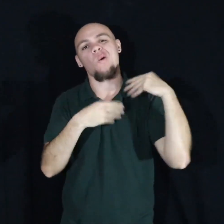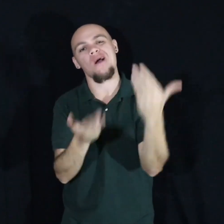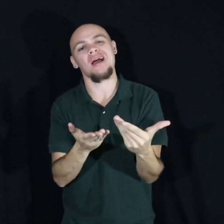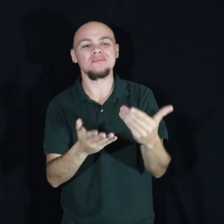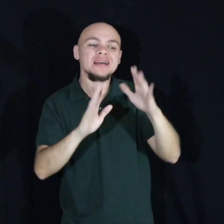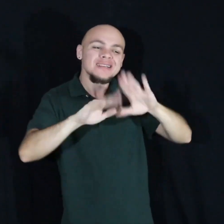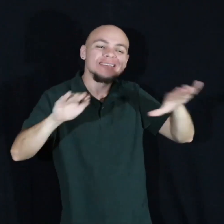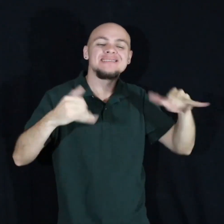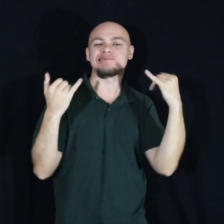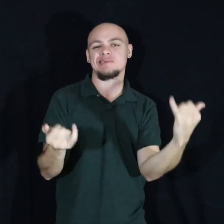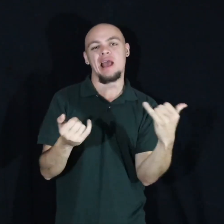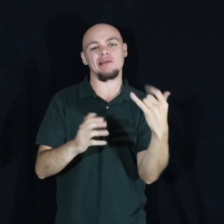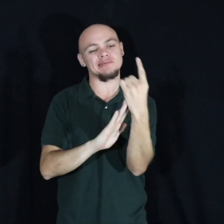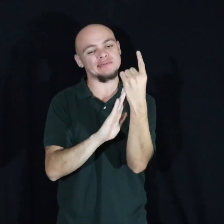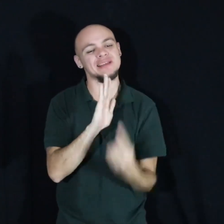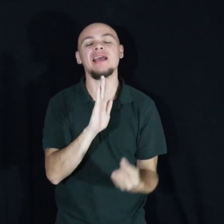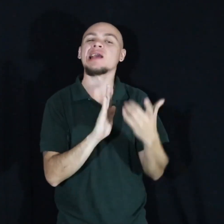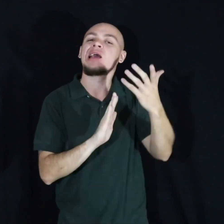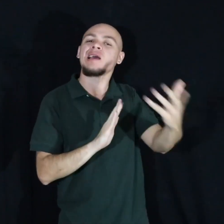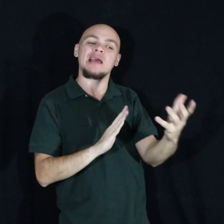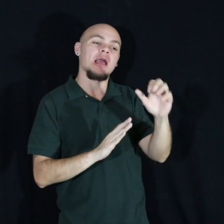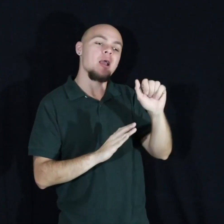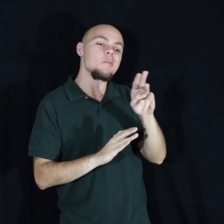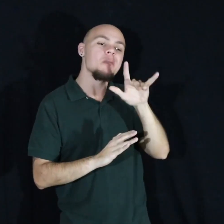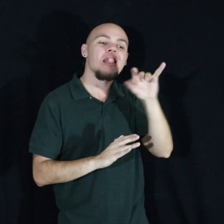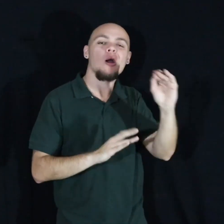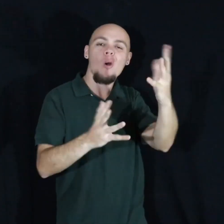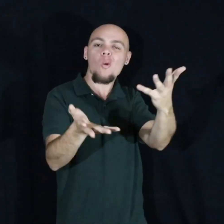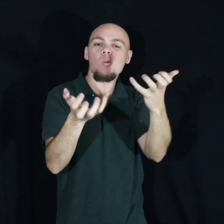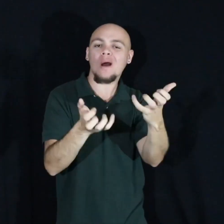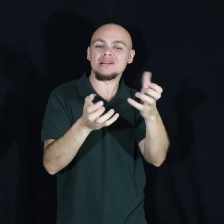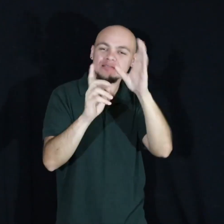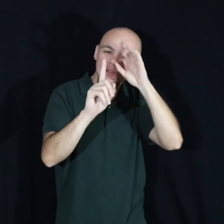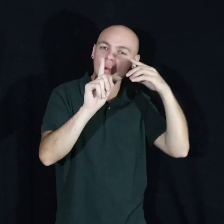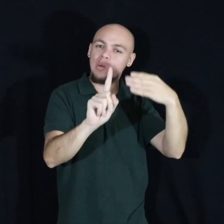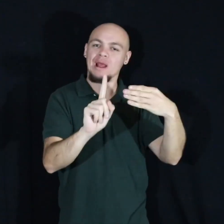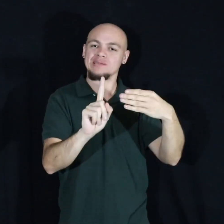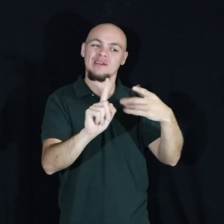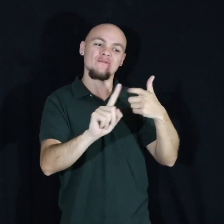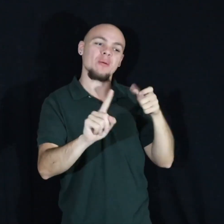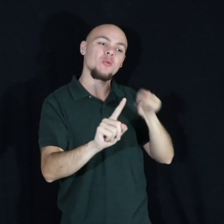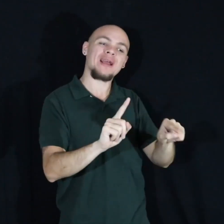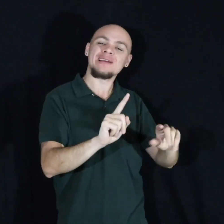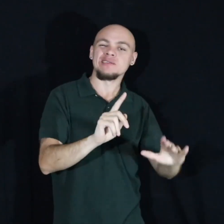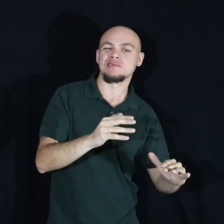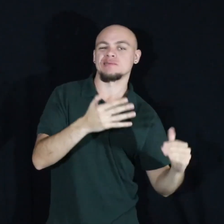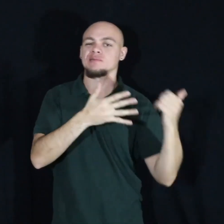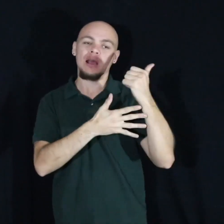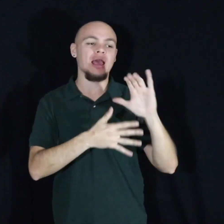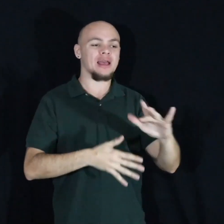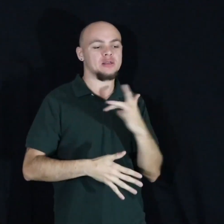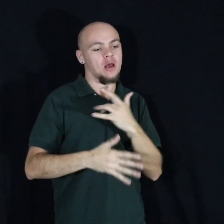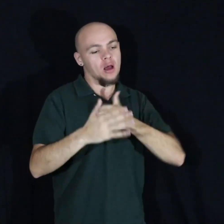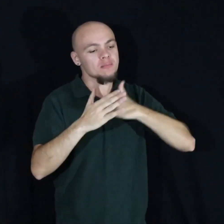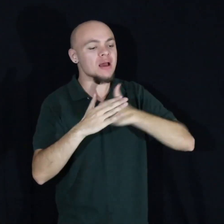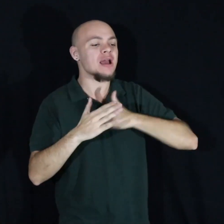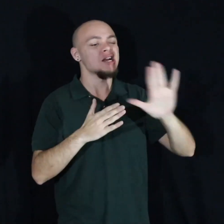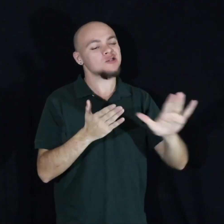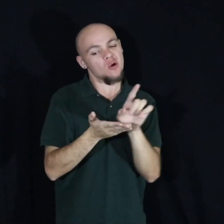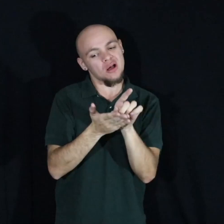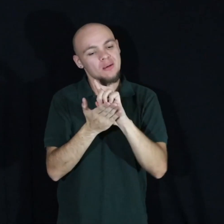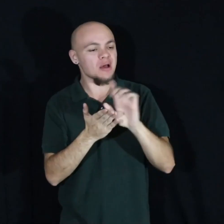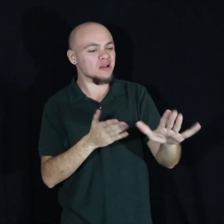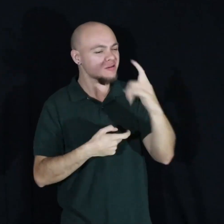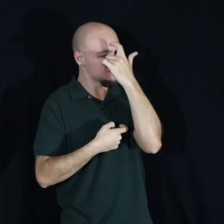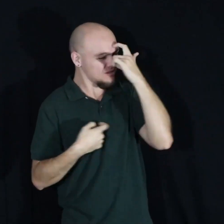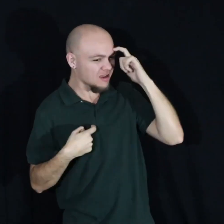are sinking. Emilio asks me for direction, but there's only one way to go from where he is. I show him his heartbeat's his compass. We look at the scars